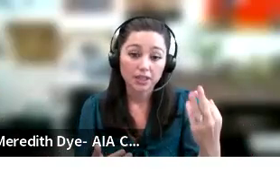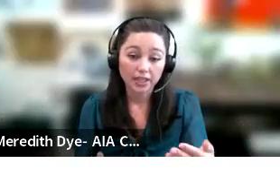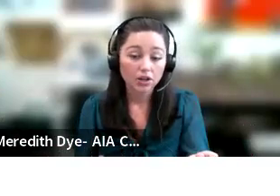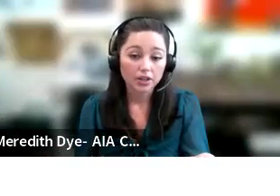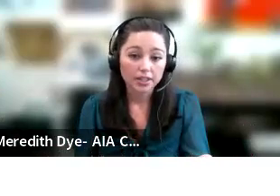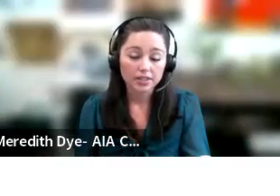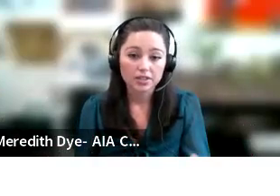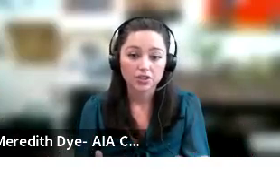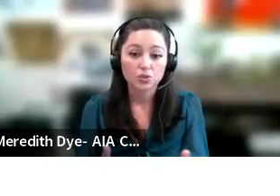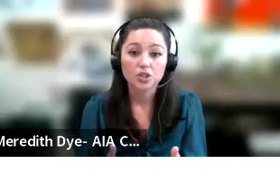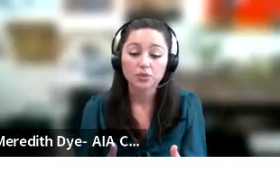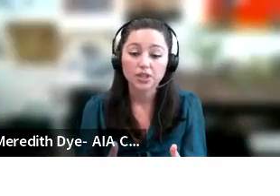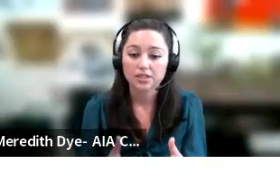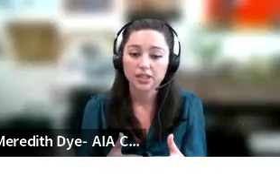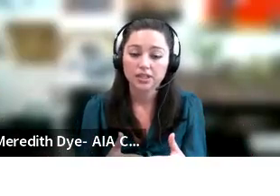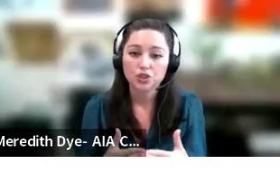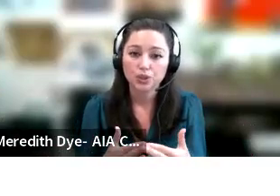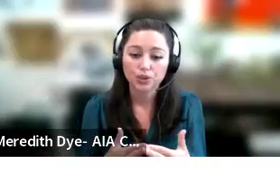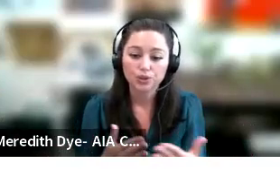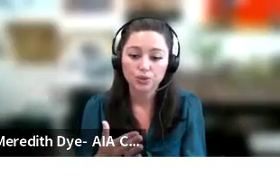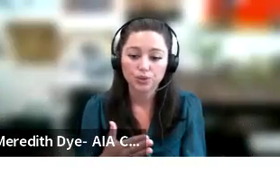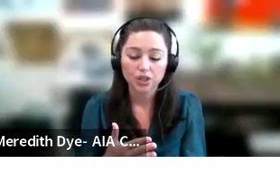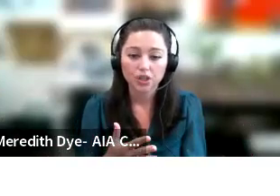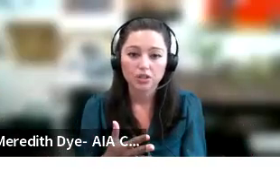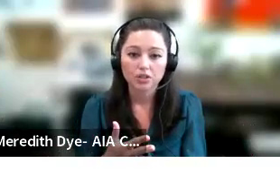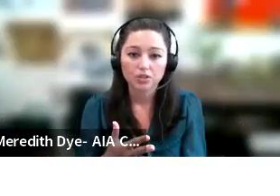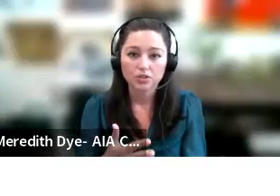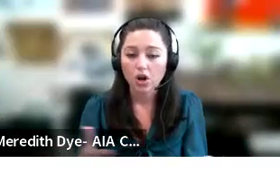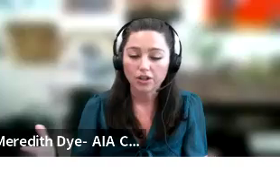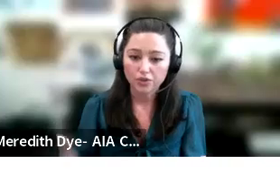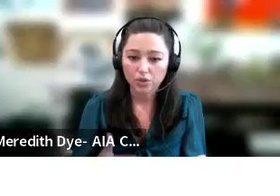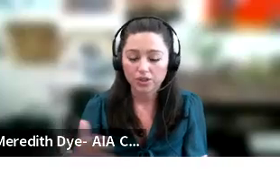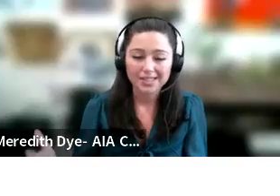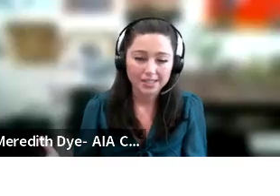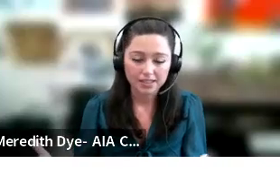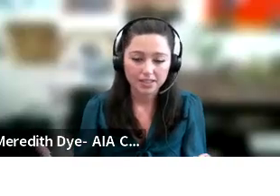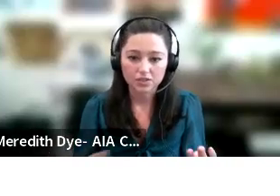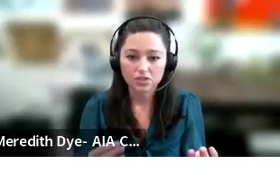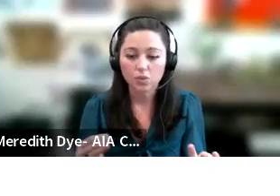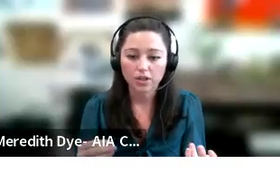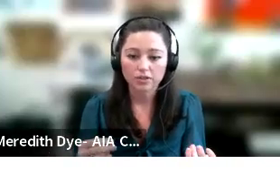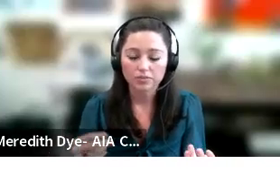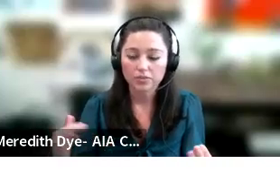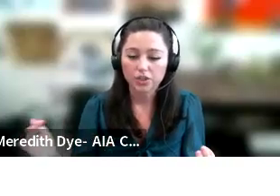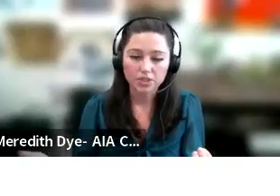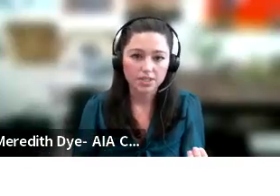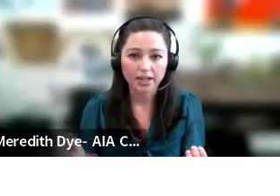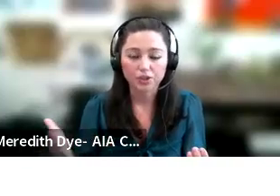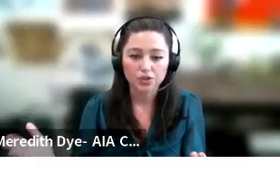If you are the lead artist, you don't necessarily need to include all of your assistants